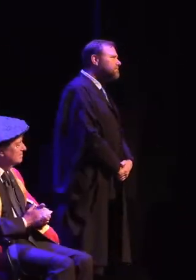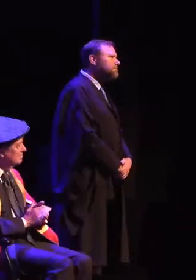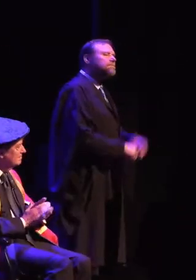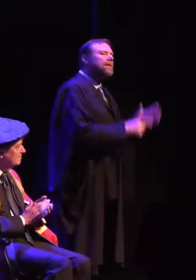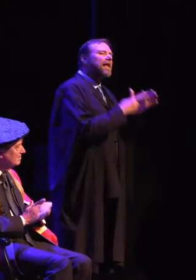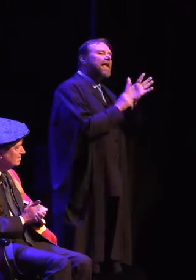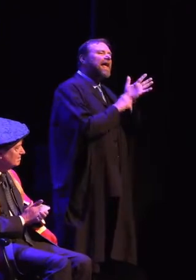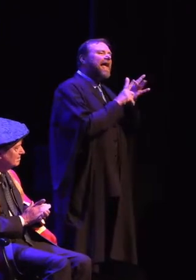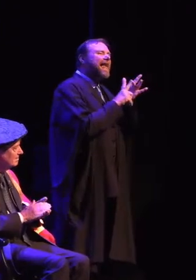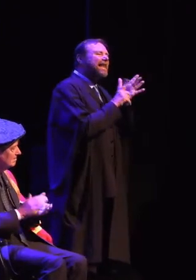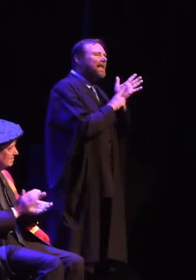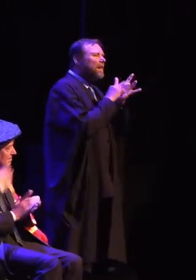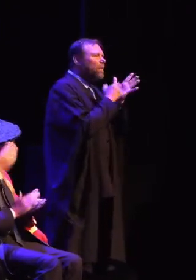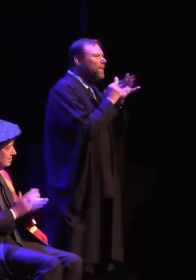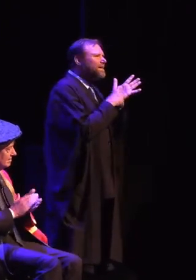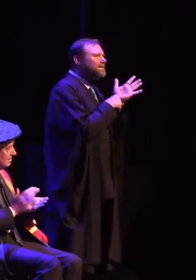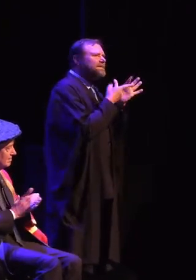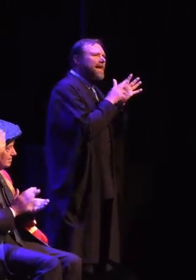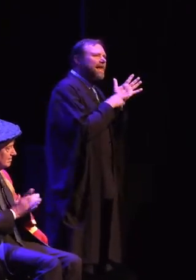Ellie Louise Delahaye.